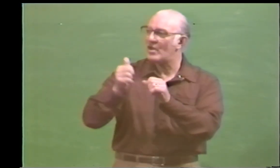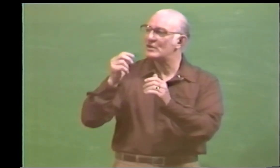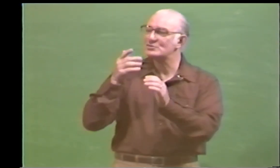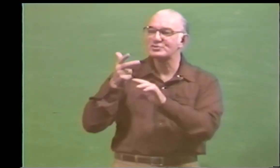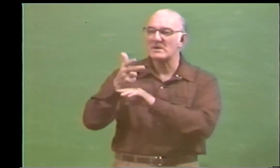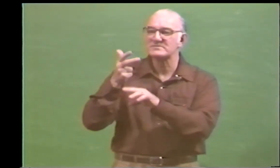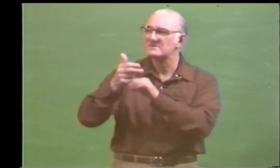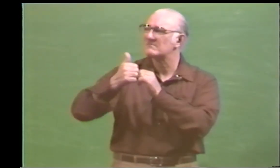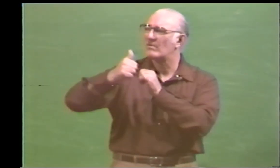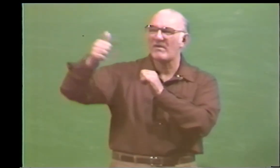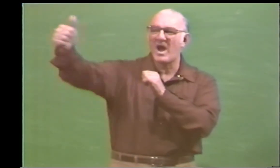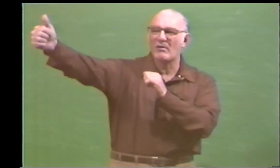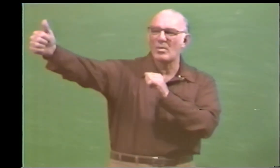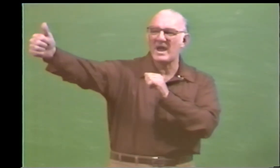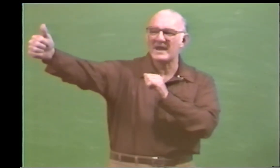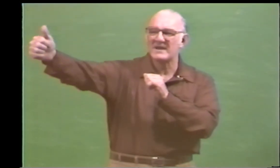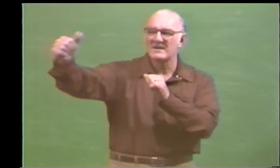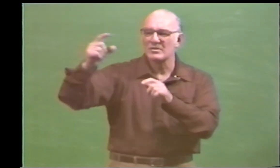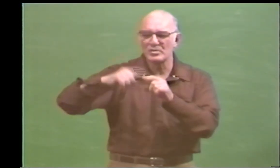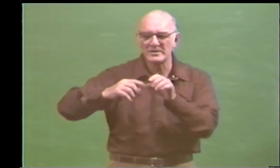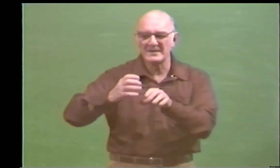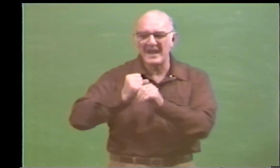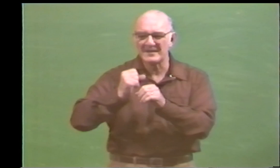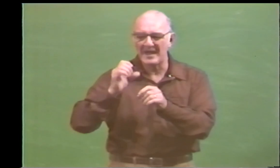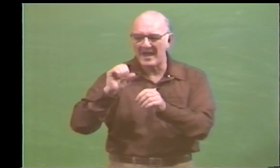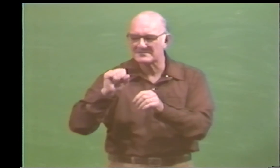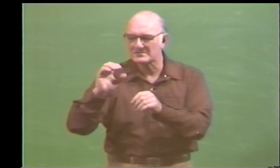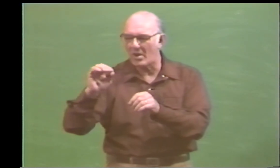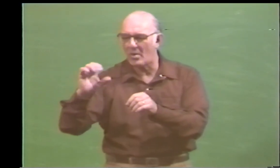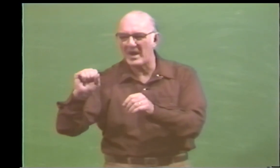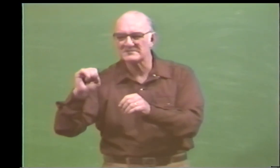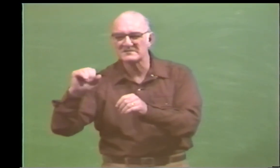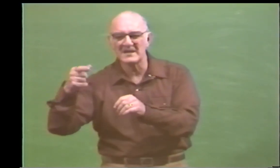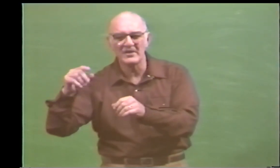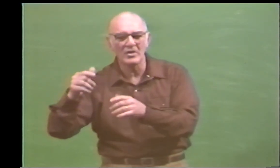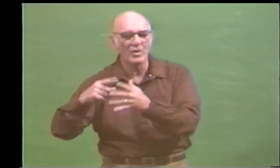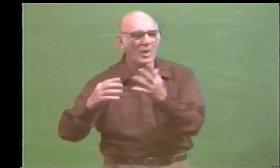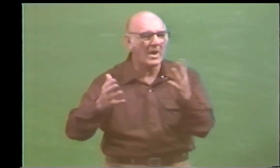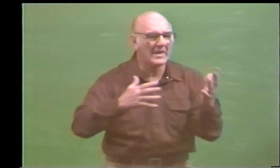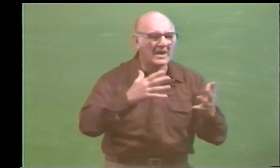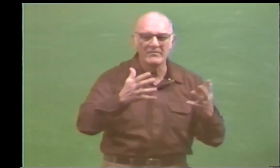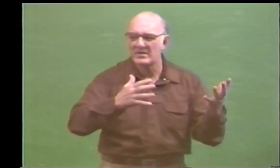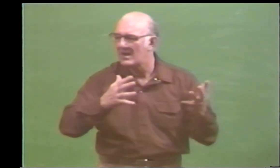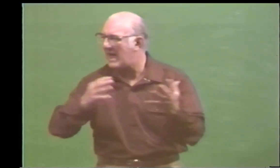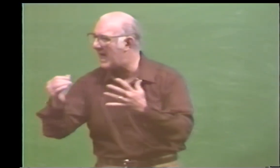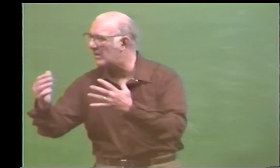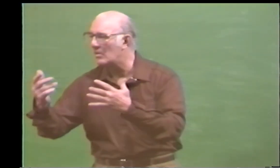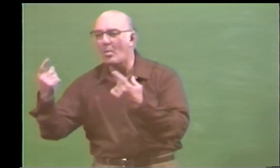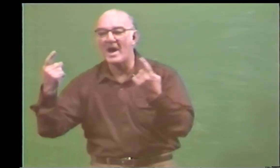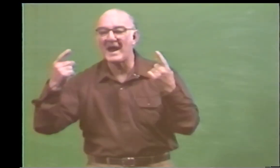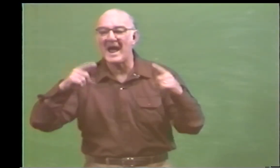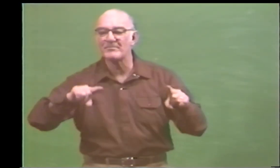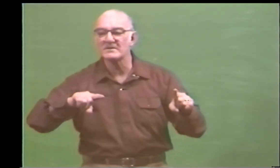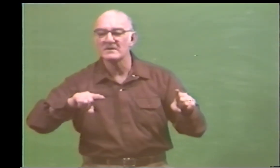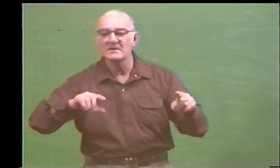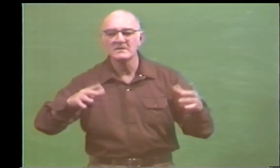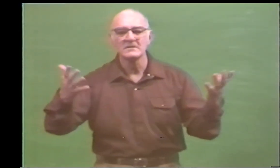Other ships far away couldn't get SOS signal or whatever. And what happened?